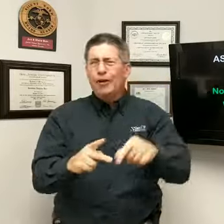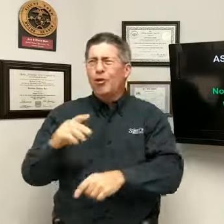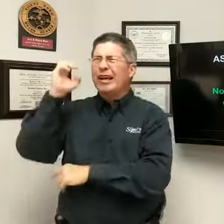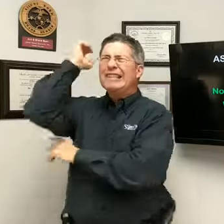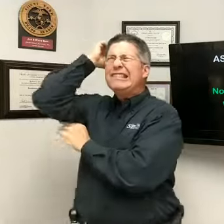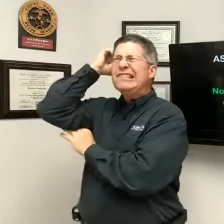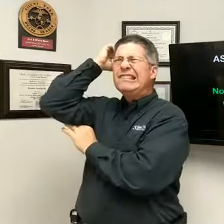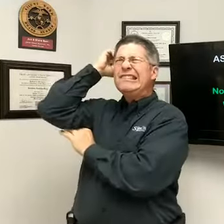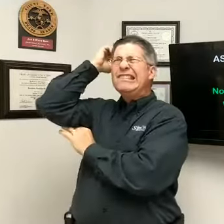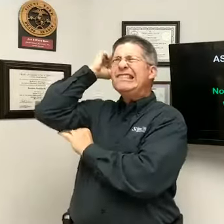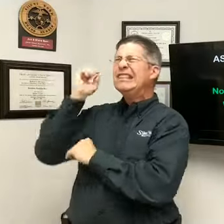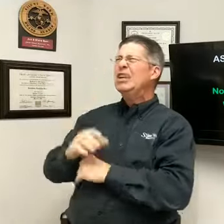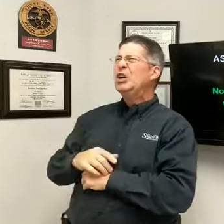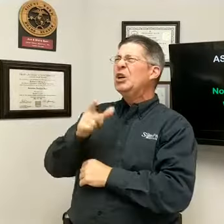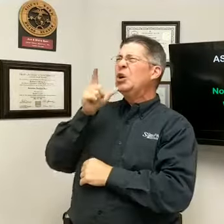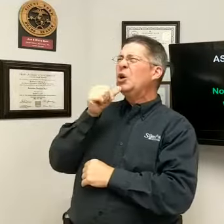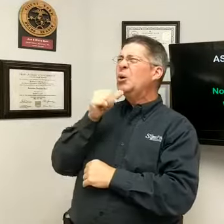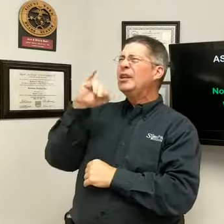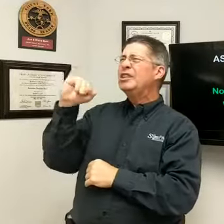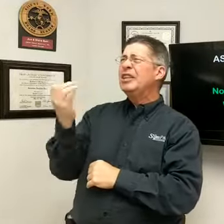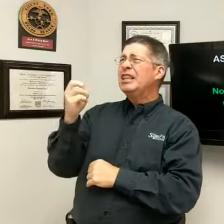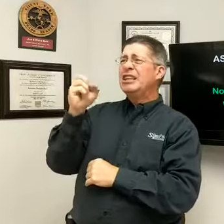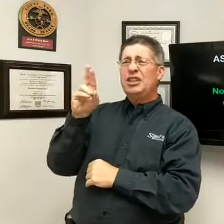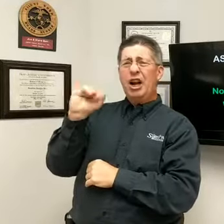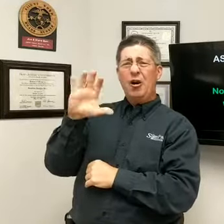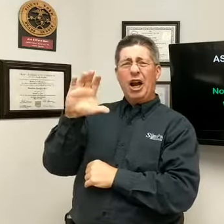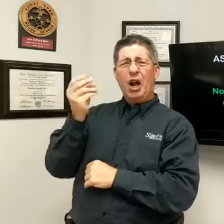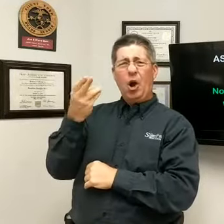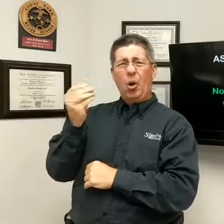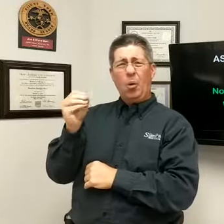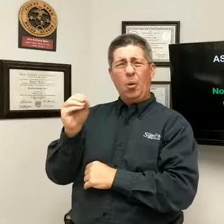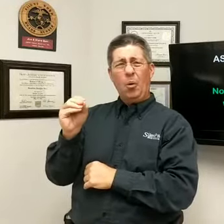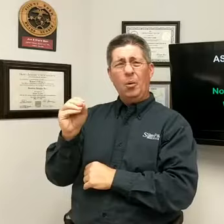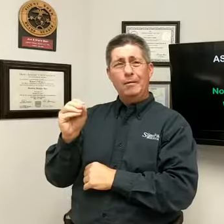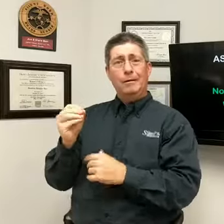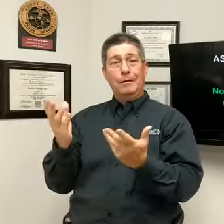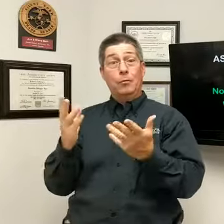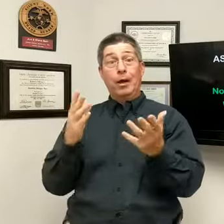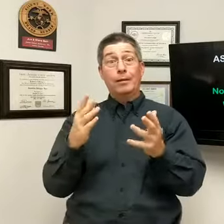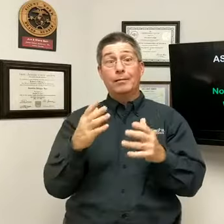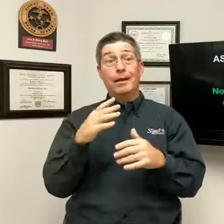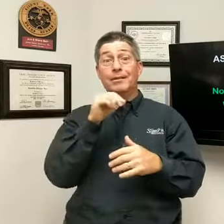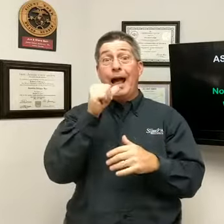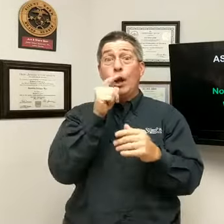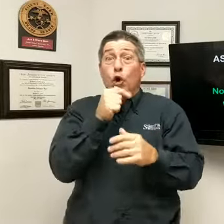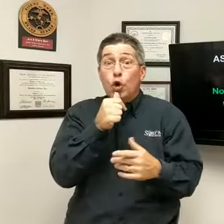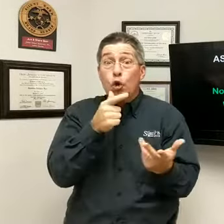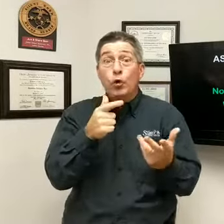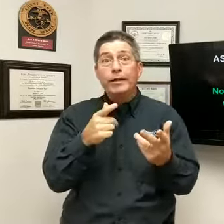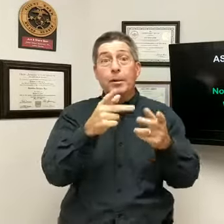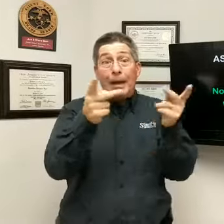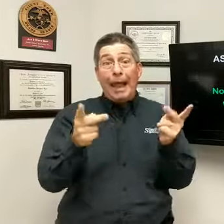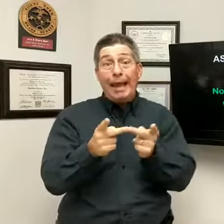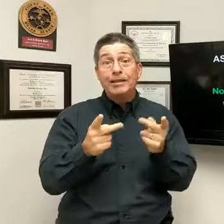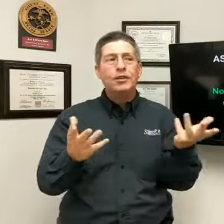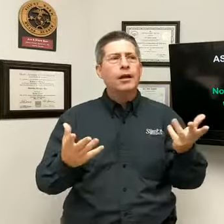going, "Who is Jericho?" Well, it's not a who, it's a place,